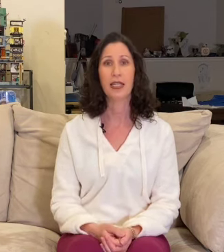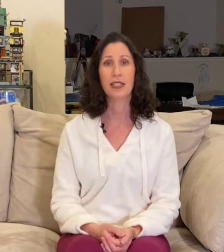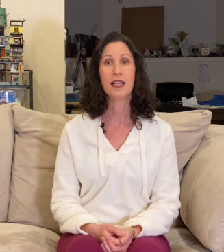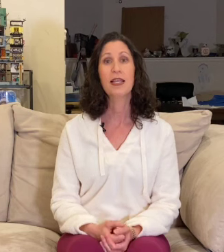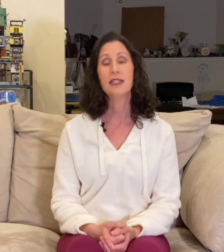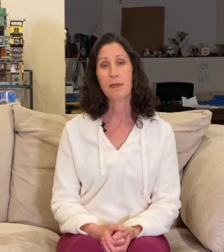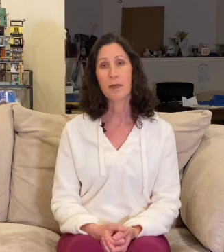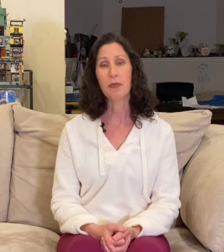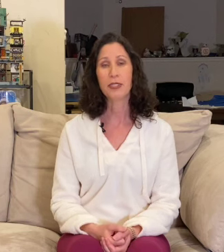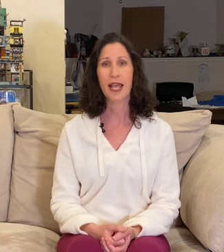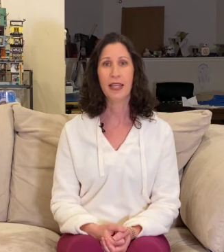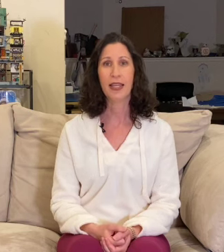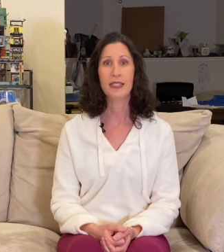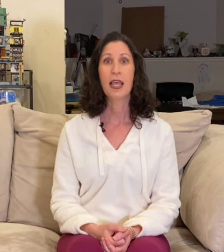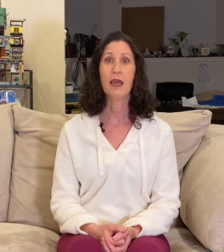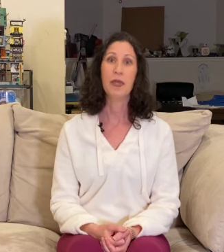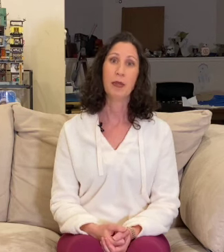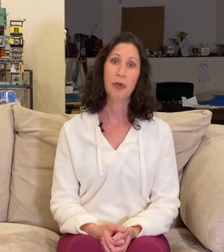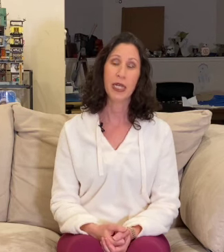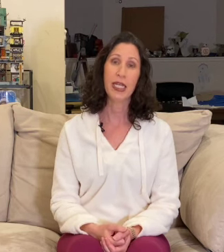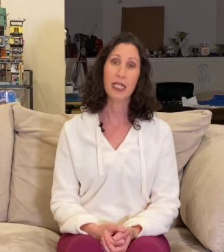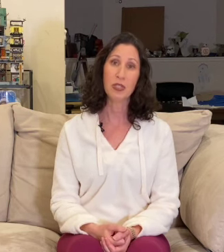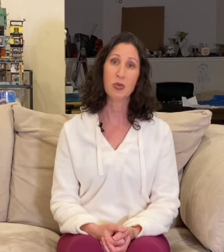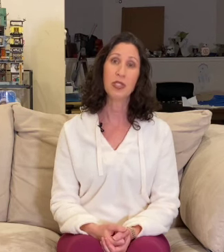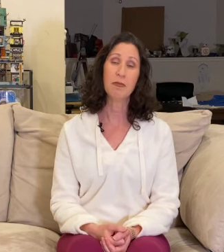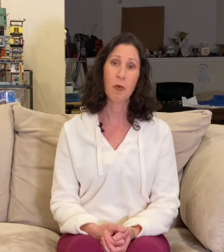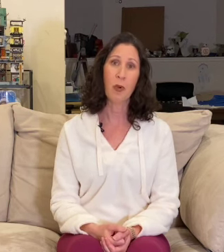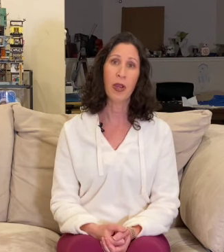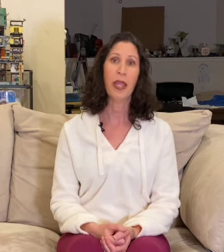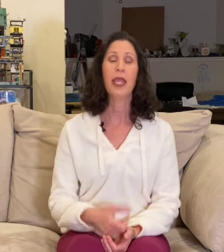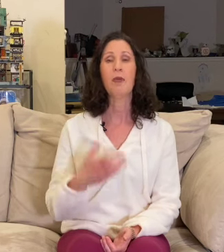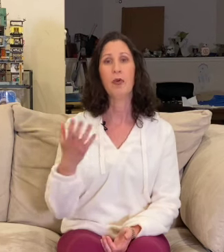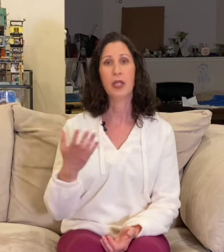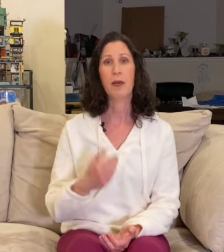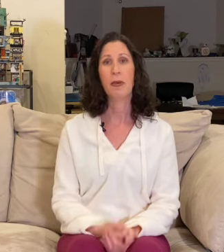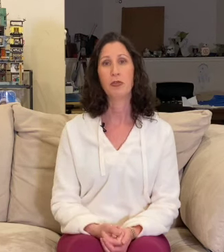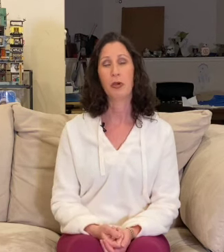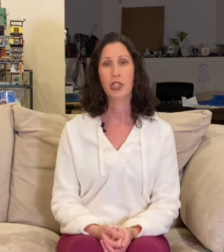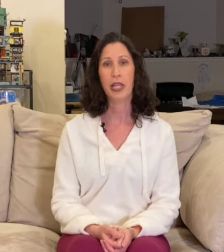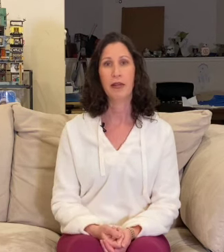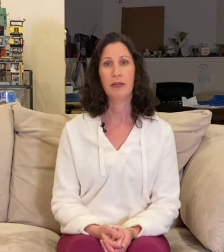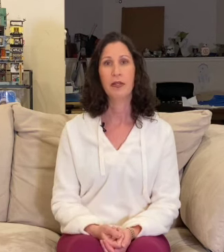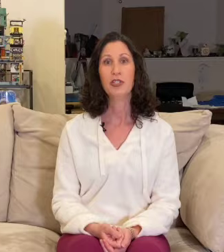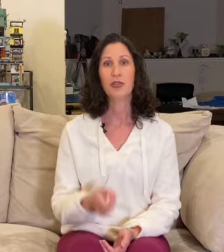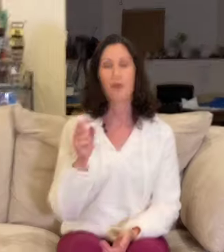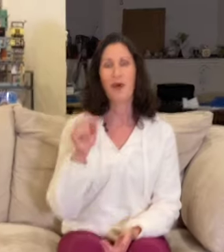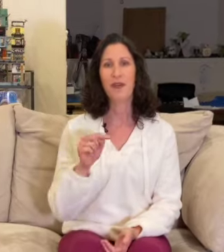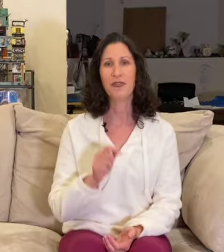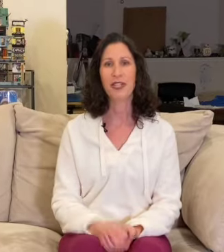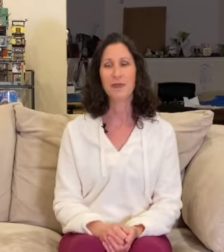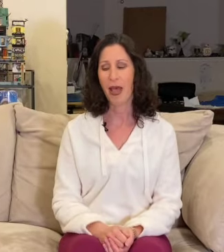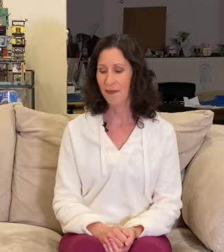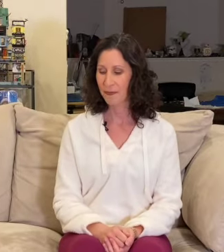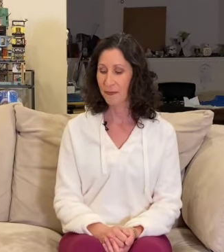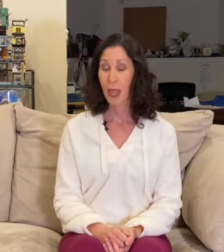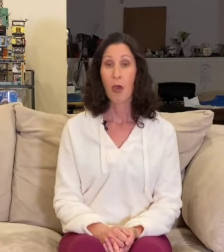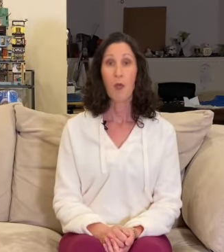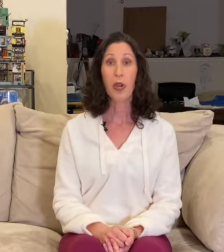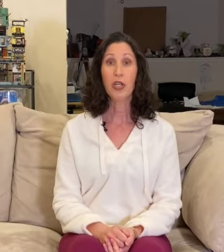us. Some people were telling us that when they put in kids stories and more, it wouldn't come up to our channel. So you are in the right spot. We're going to